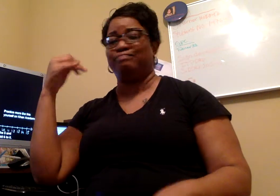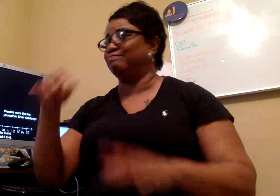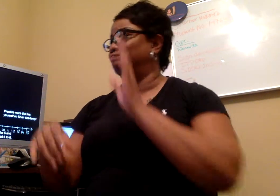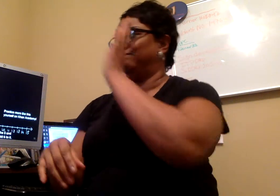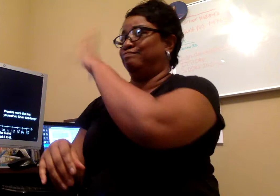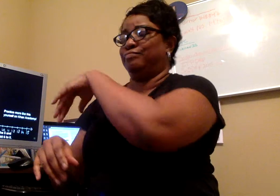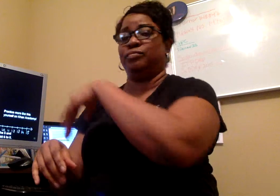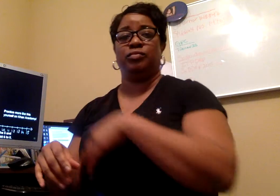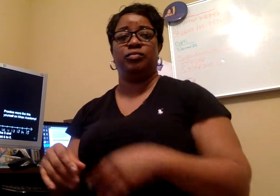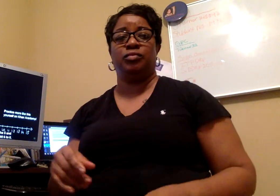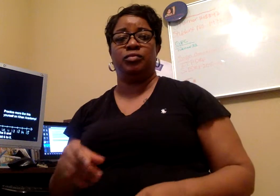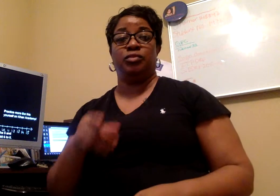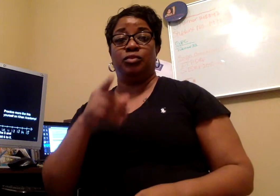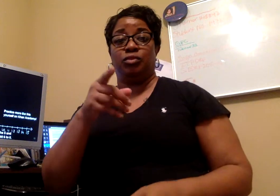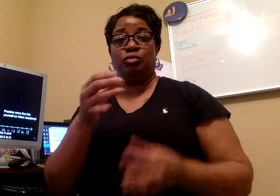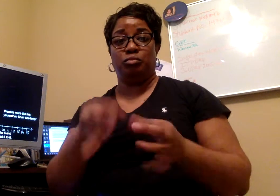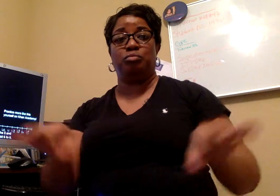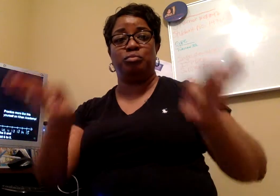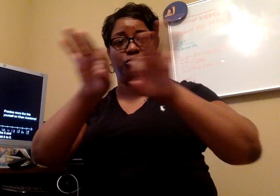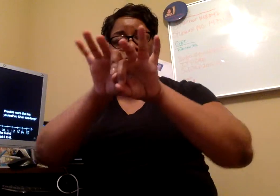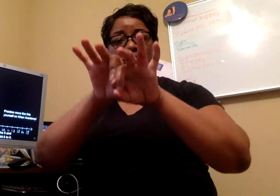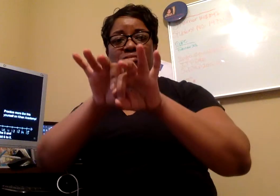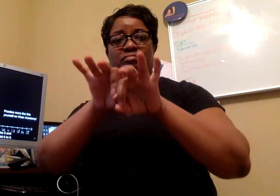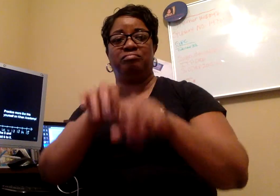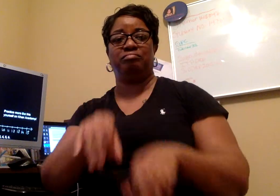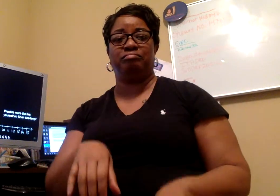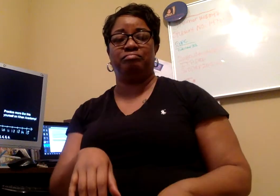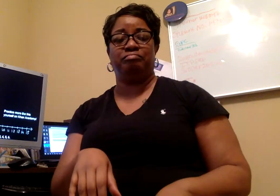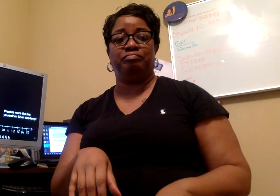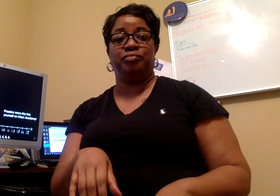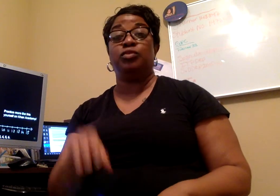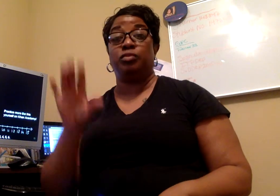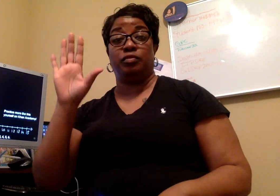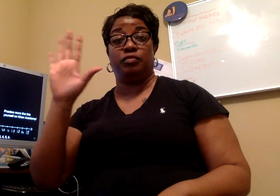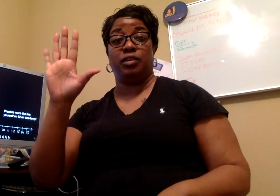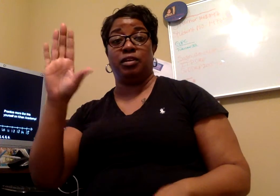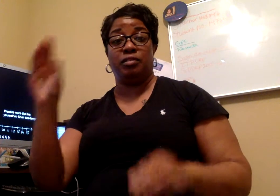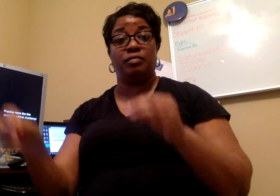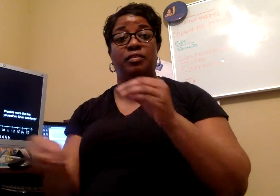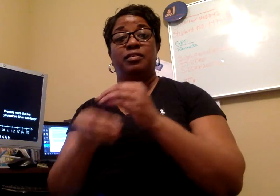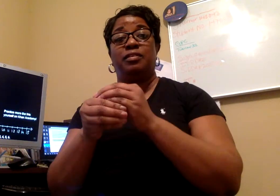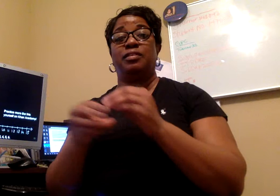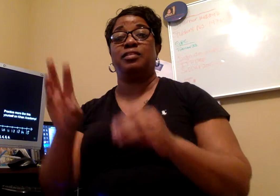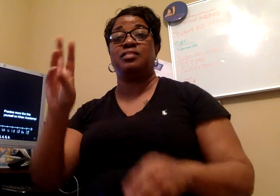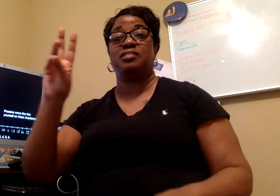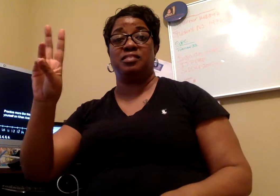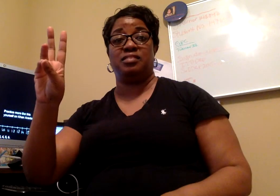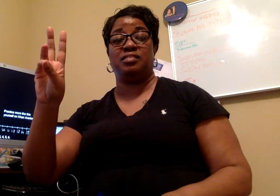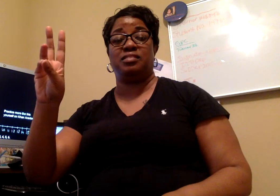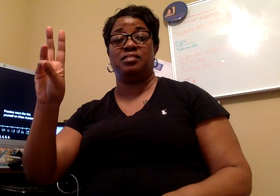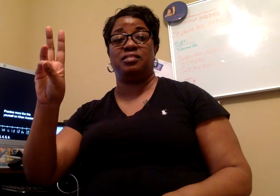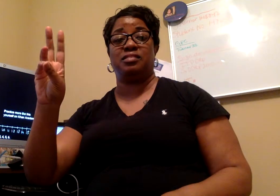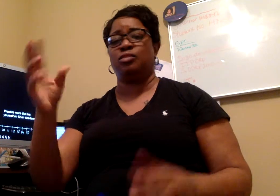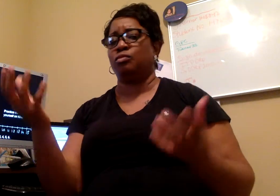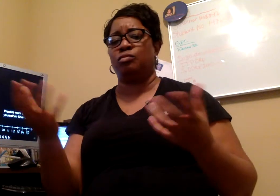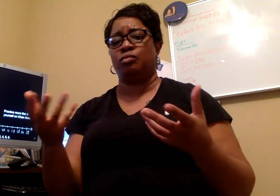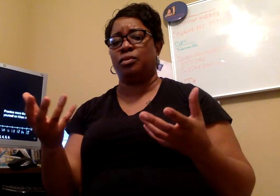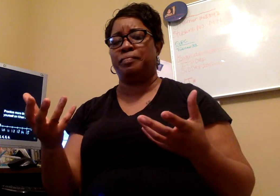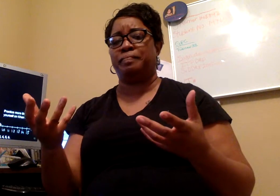5, and we're going to add 6 to it. So we go 1, 2,